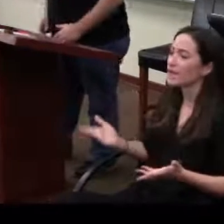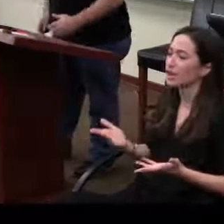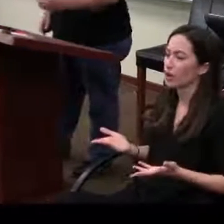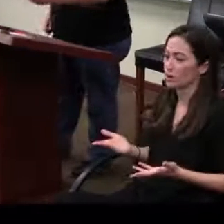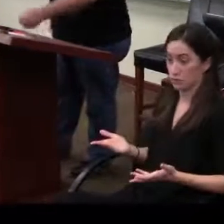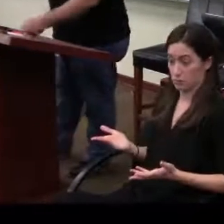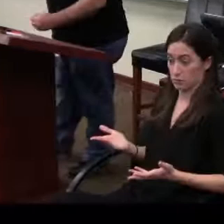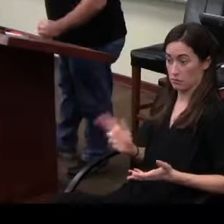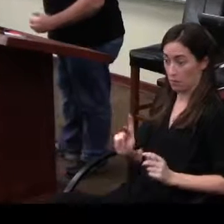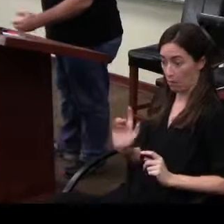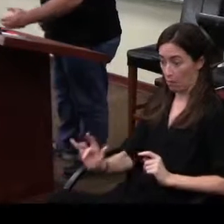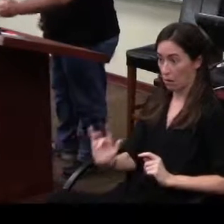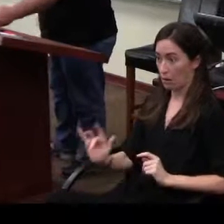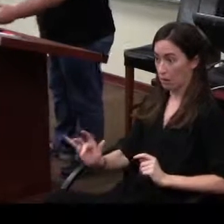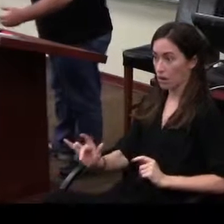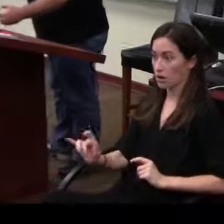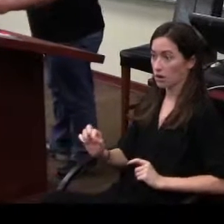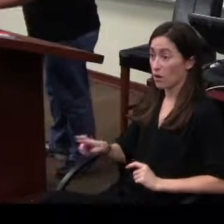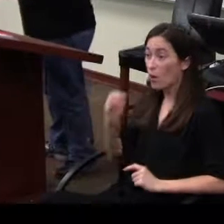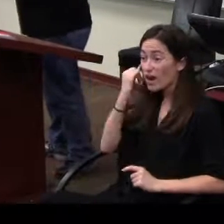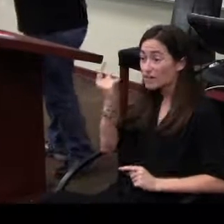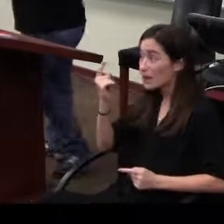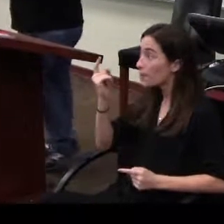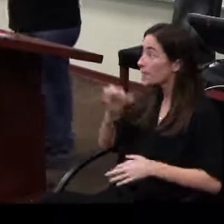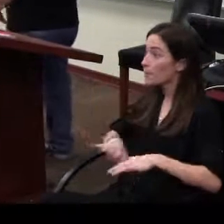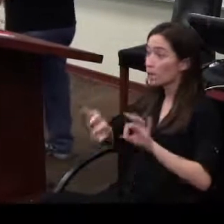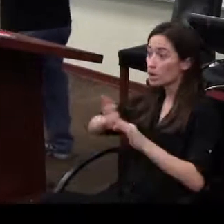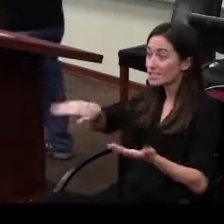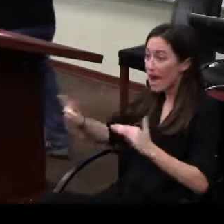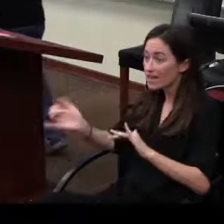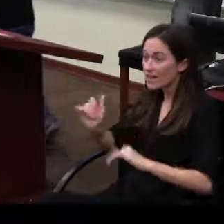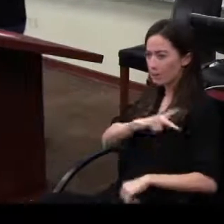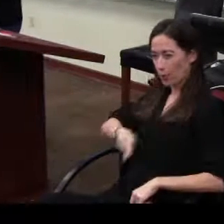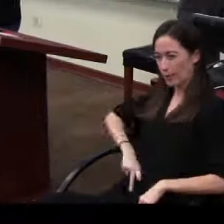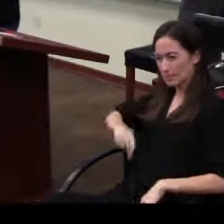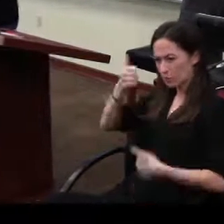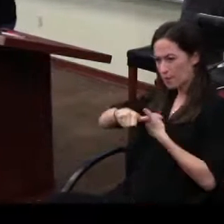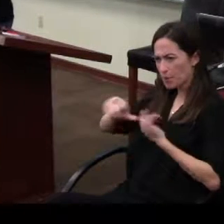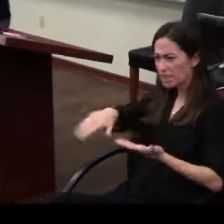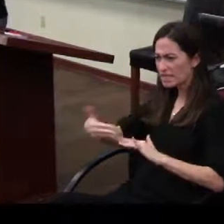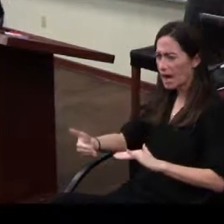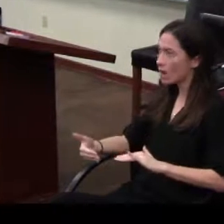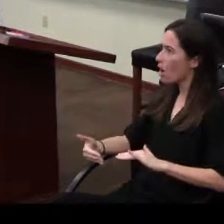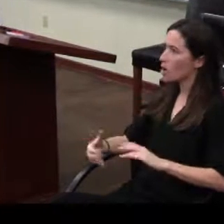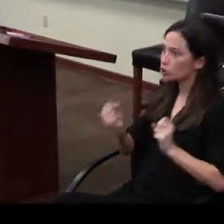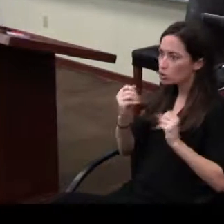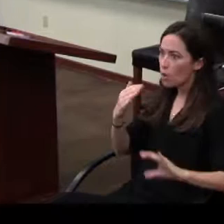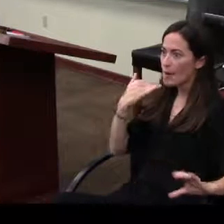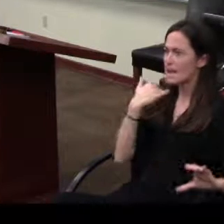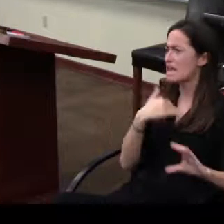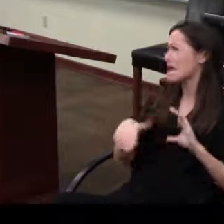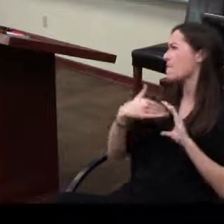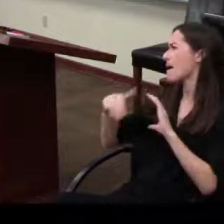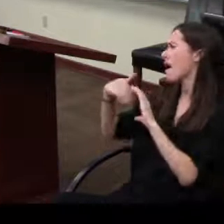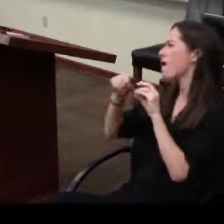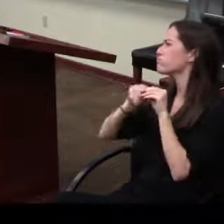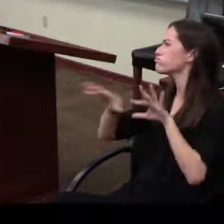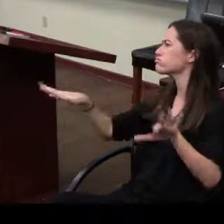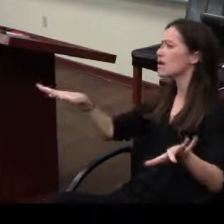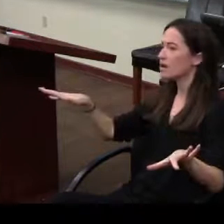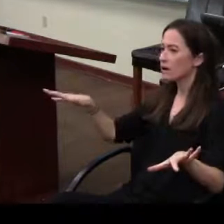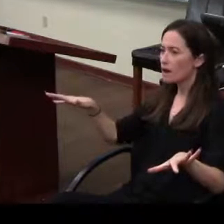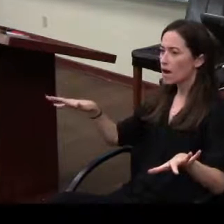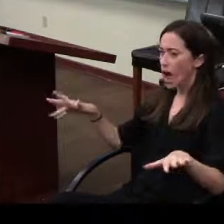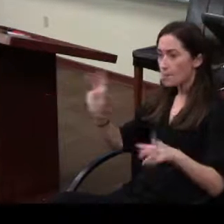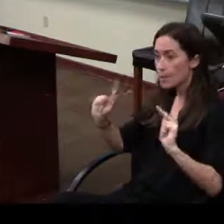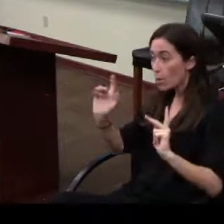something like that goes on. When somebody dies, somebody important dies, like after Prince died, it was crazy. all of the emails that were going around, just getting people to